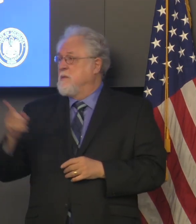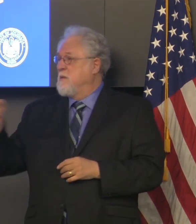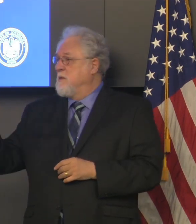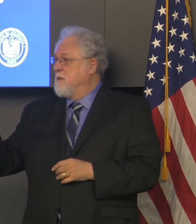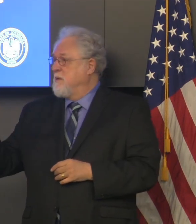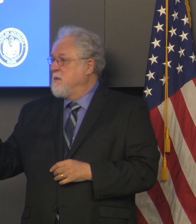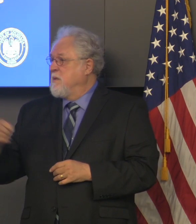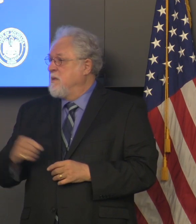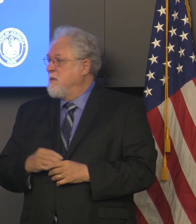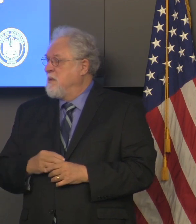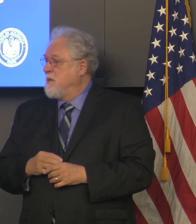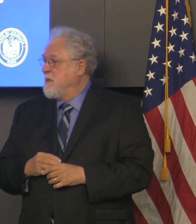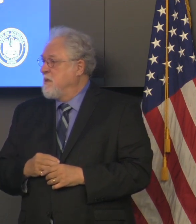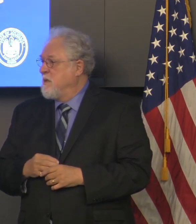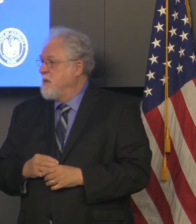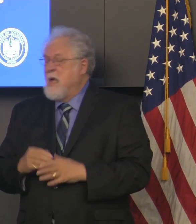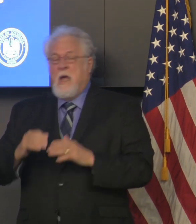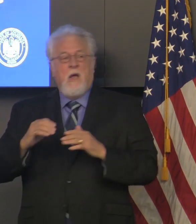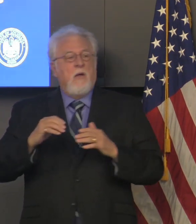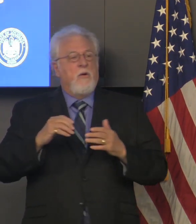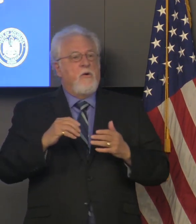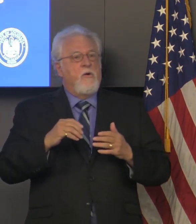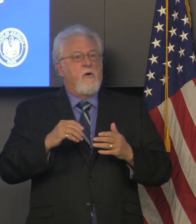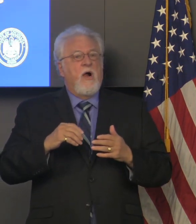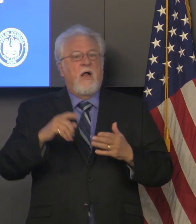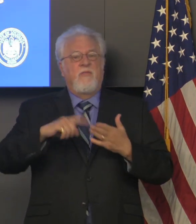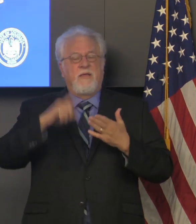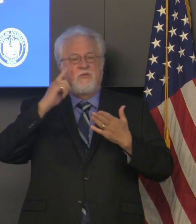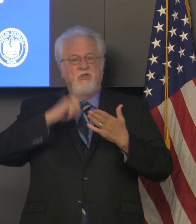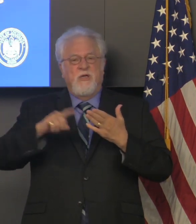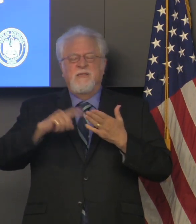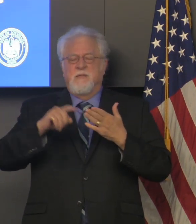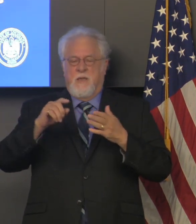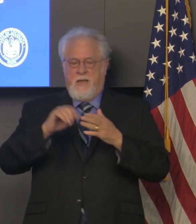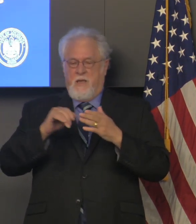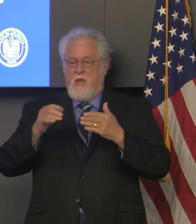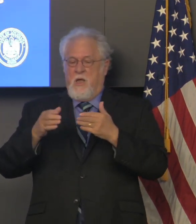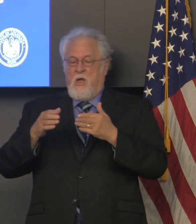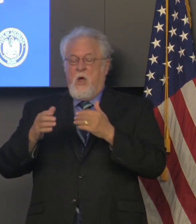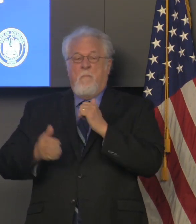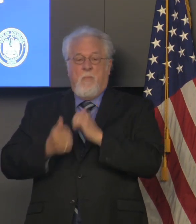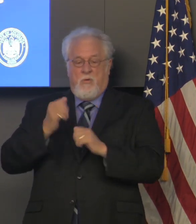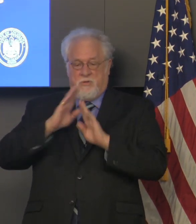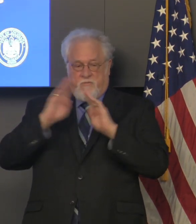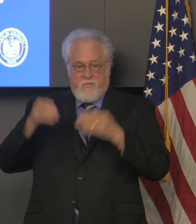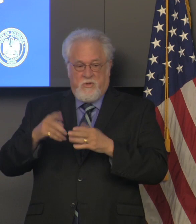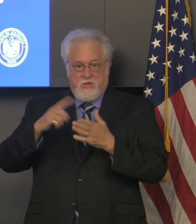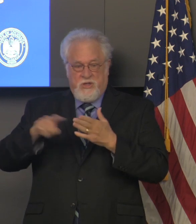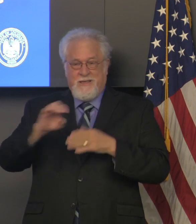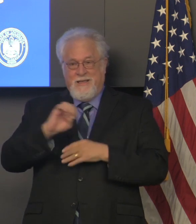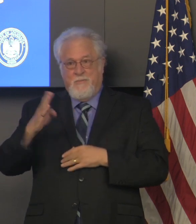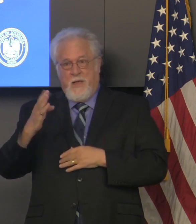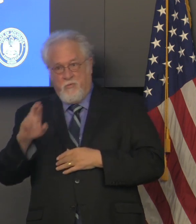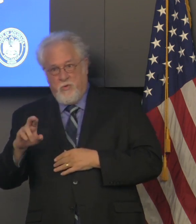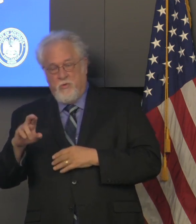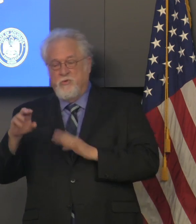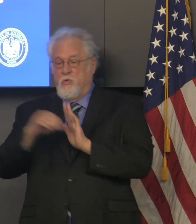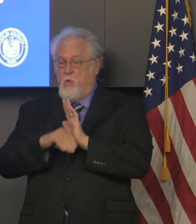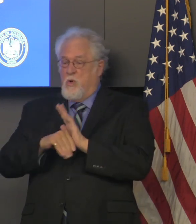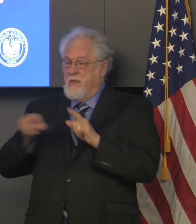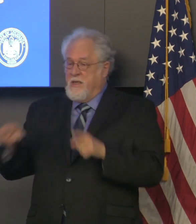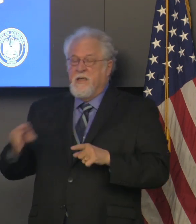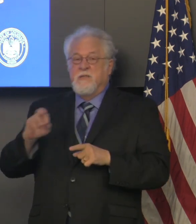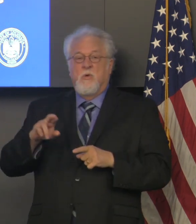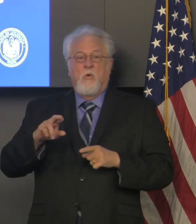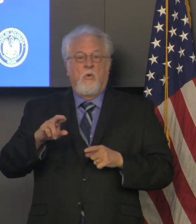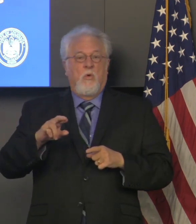Geographically speaking, how spread out are these checks? Are they mostly focused on East Patrick Parish, Orleans Parish, or are you